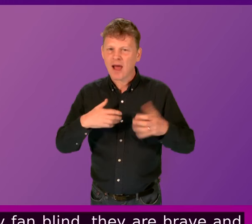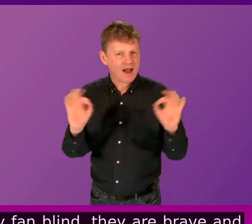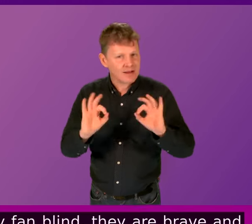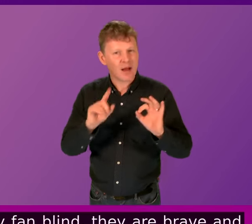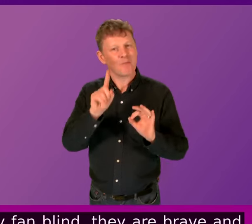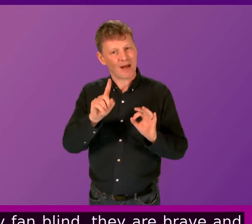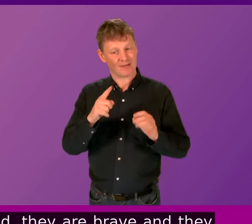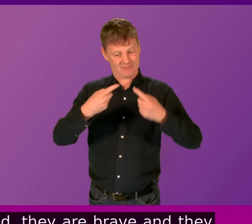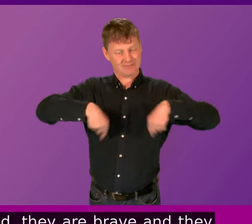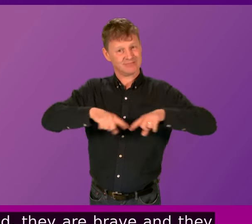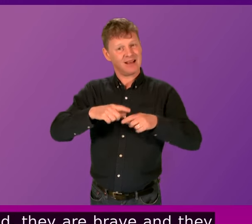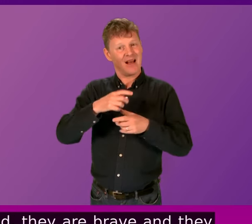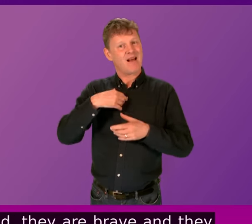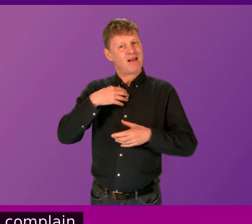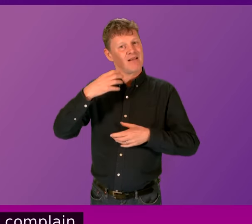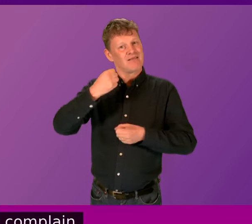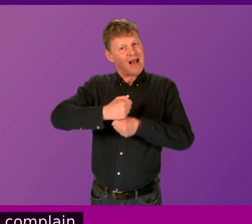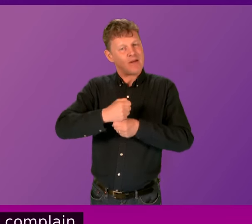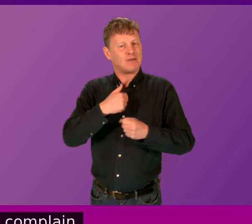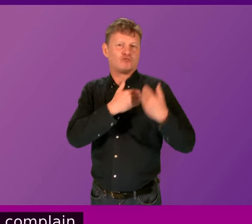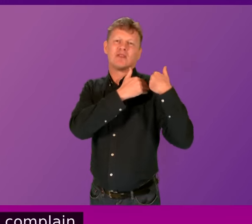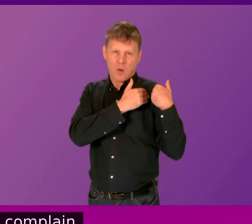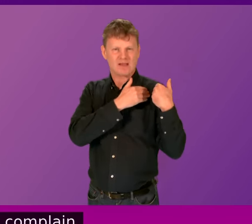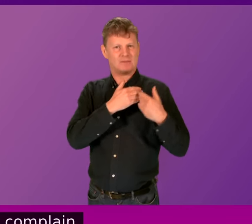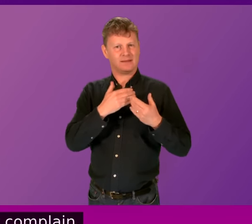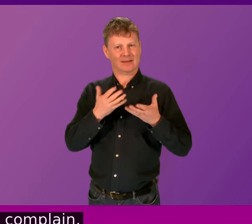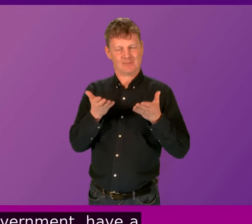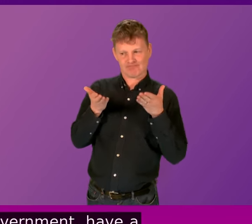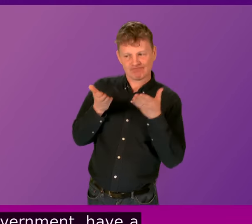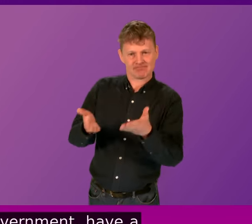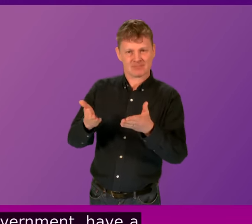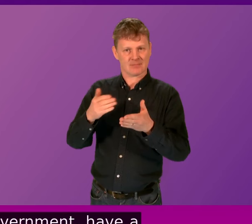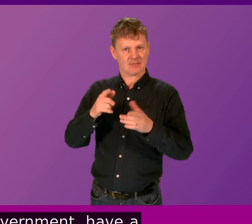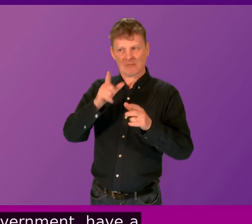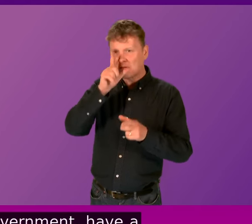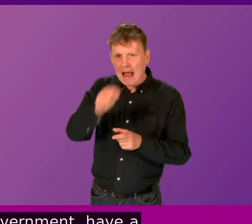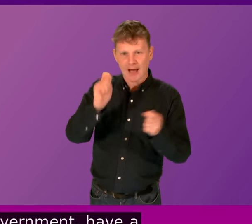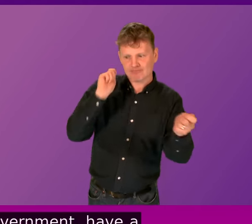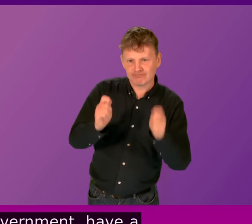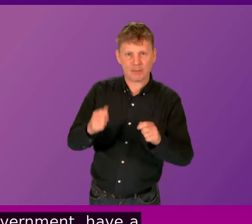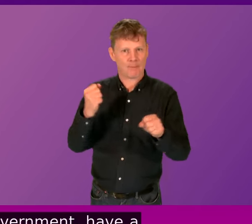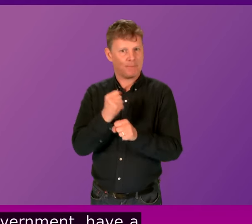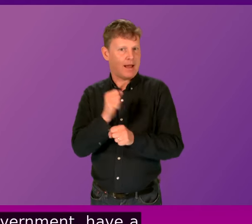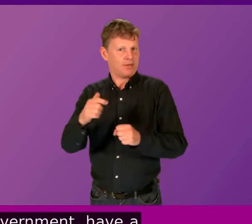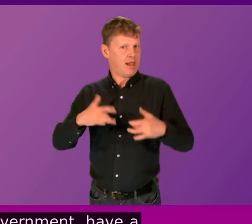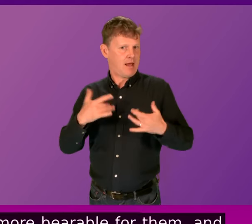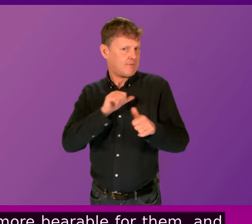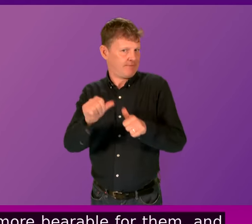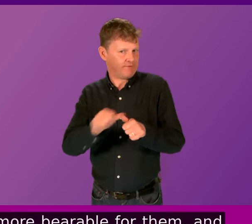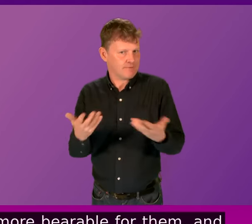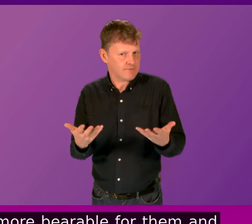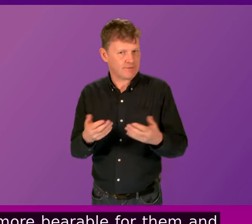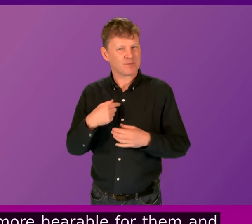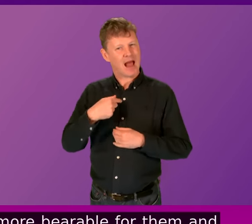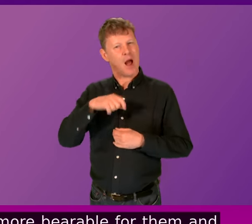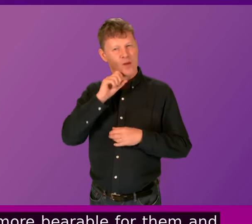we as a government have a responsibility to make life more bearable for them in whatever way we can. So tonight I'm going to mention a few